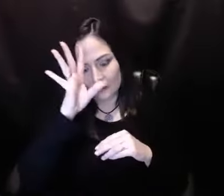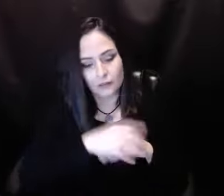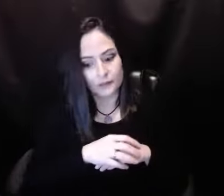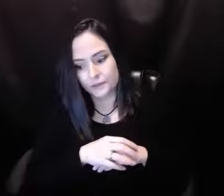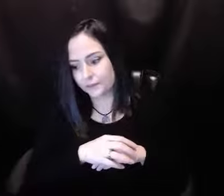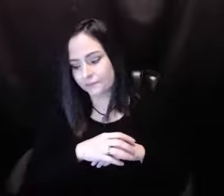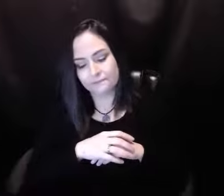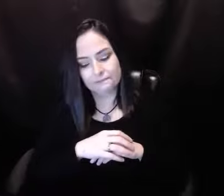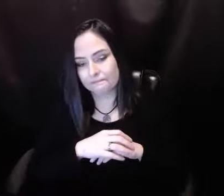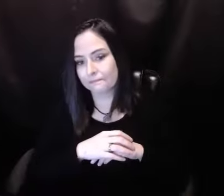Oh,